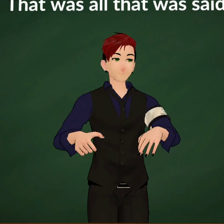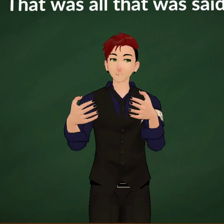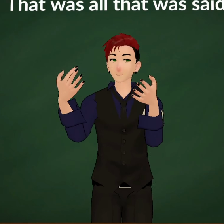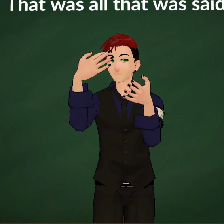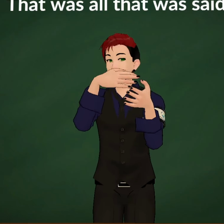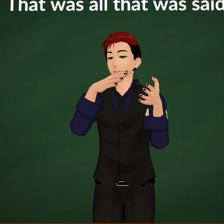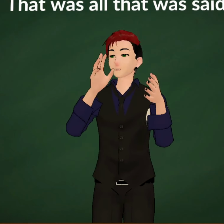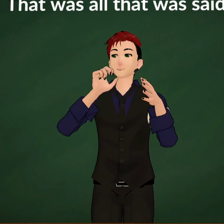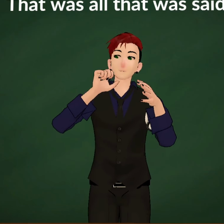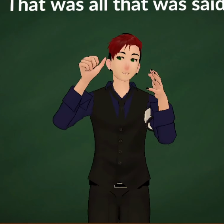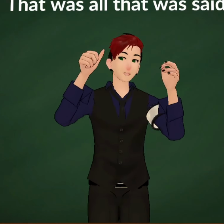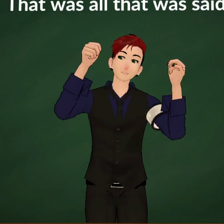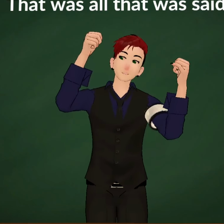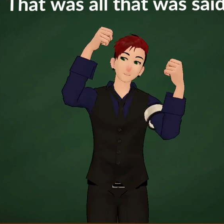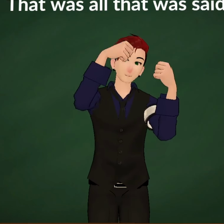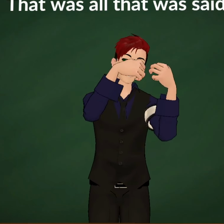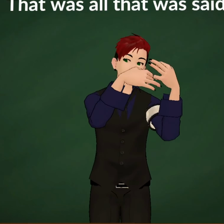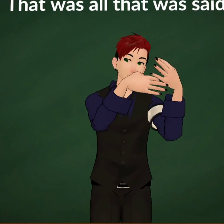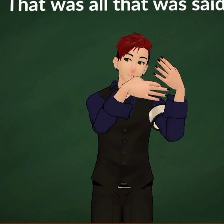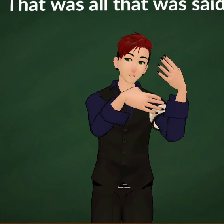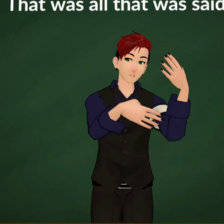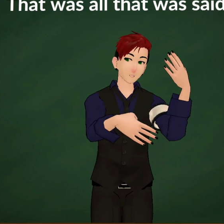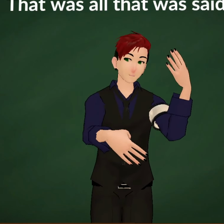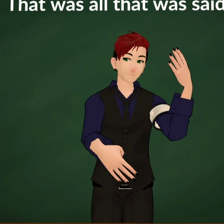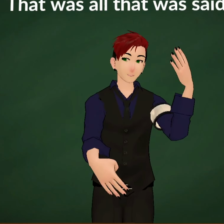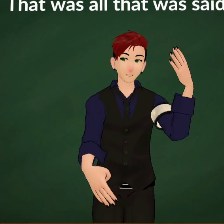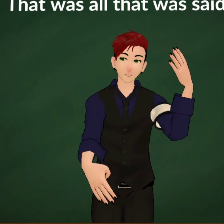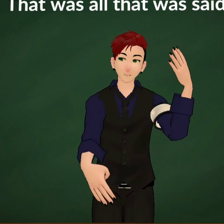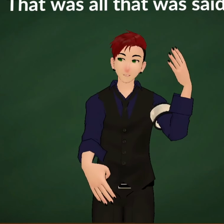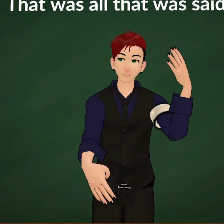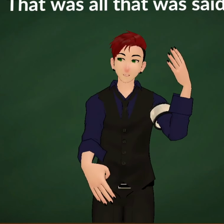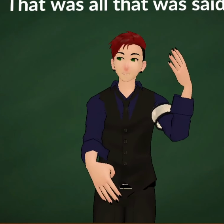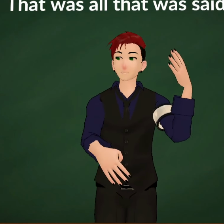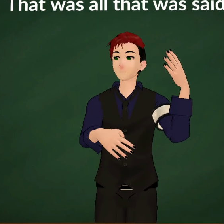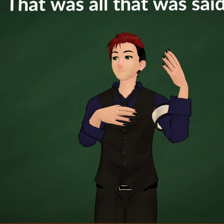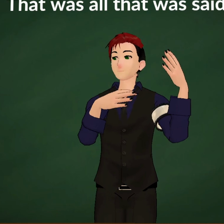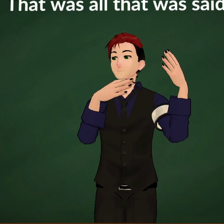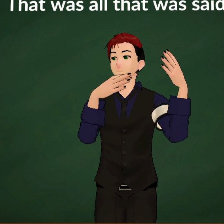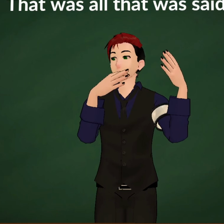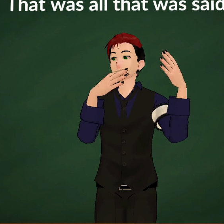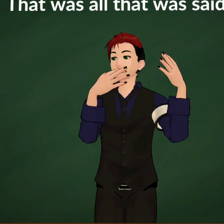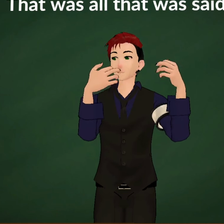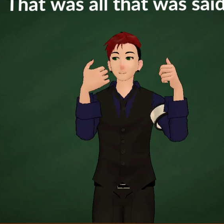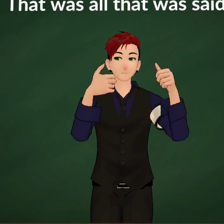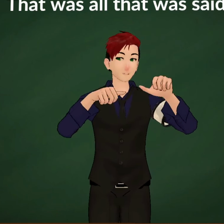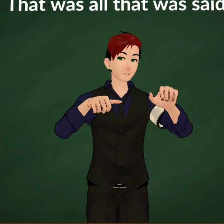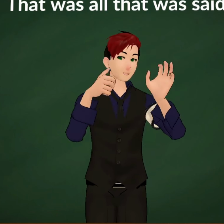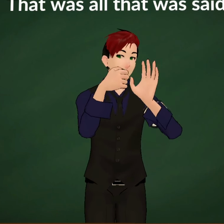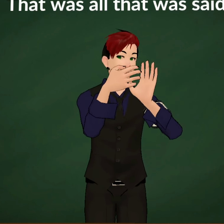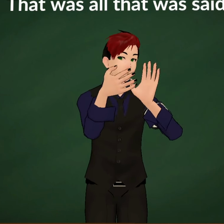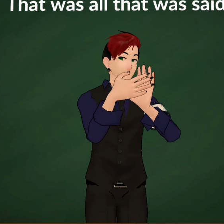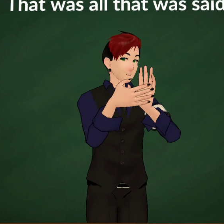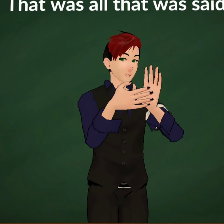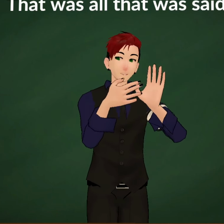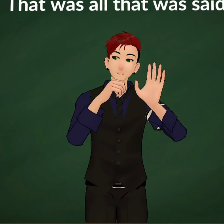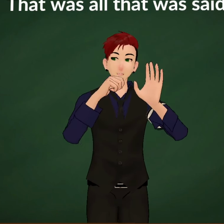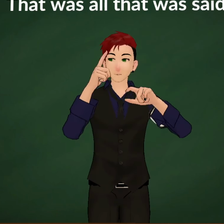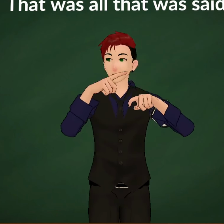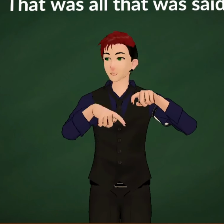So again, and there are so many of these, and me trying to quickly write them down, I could